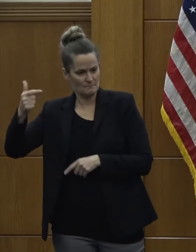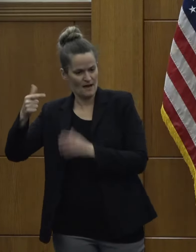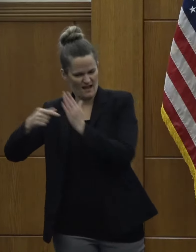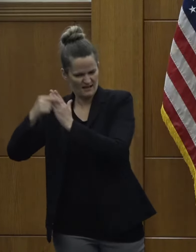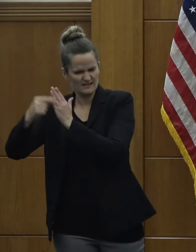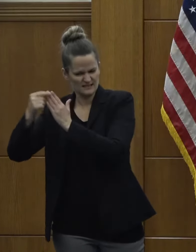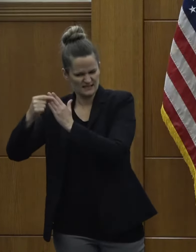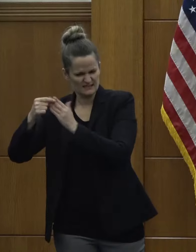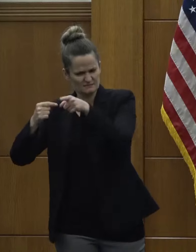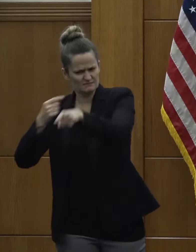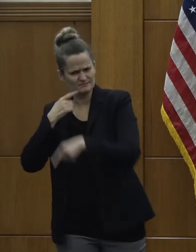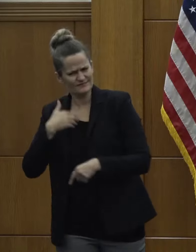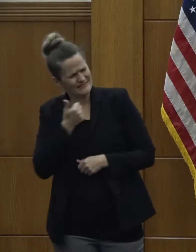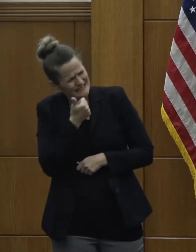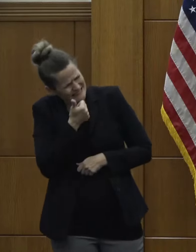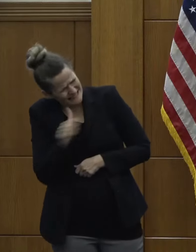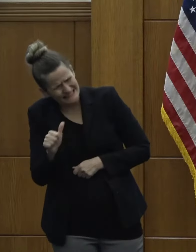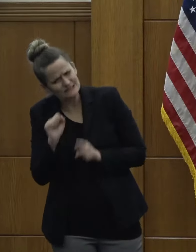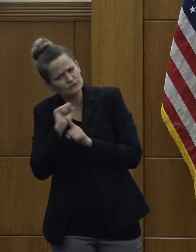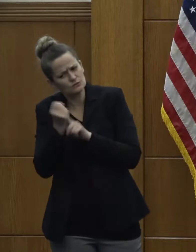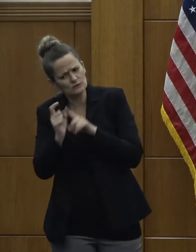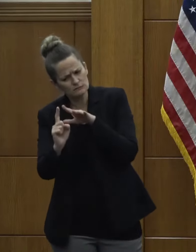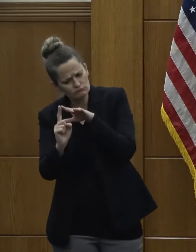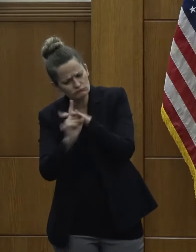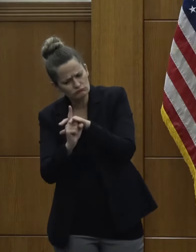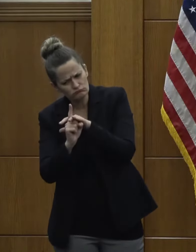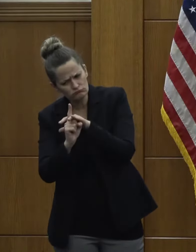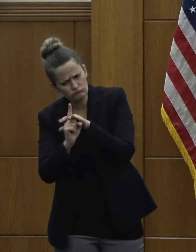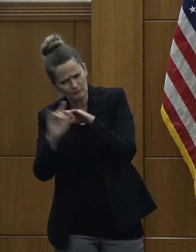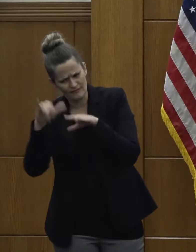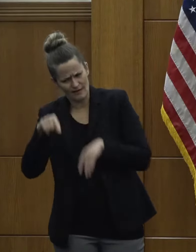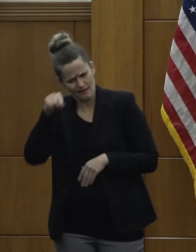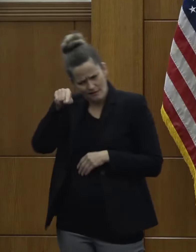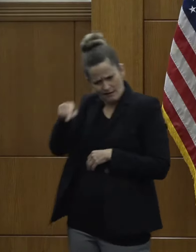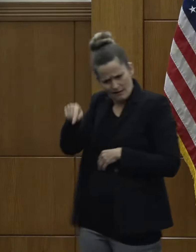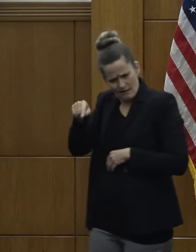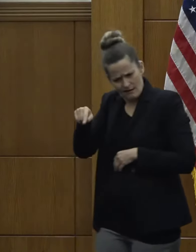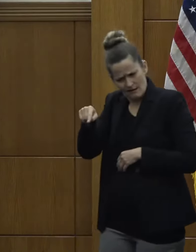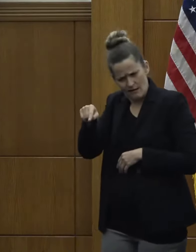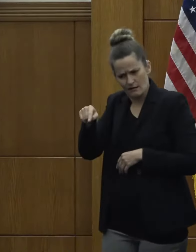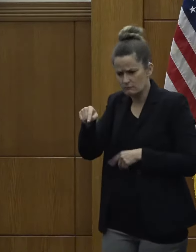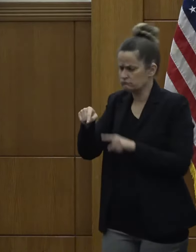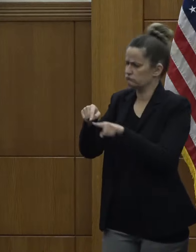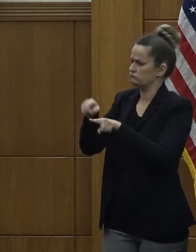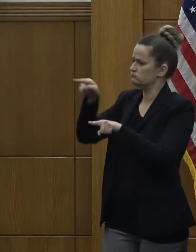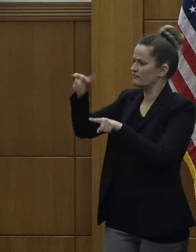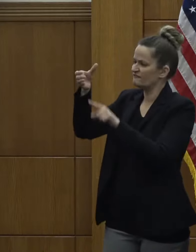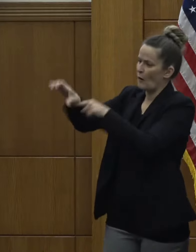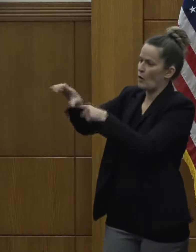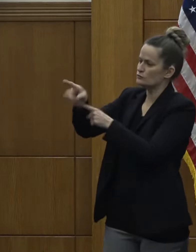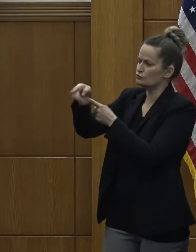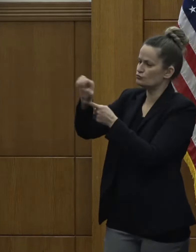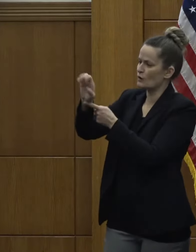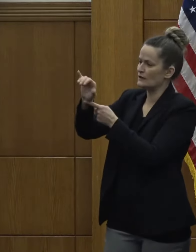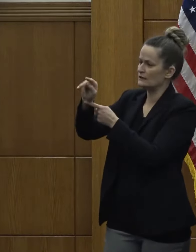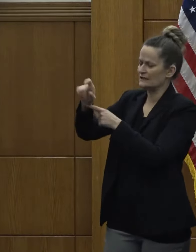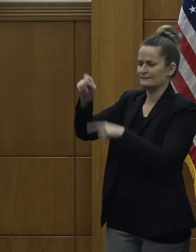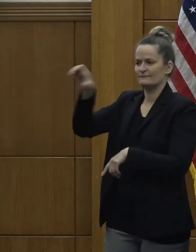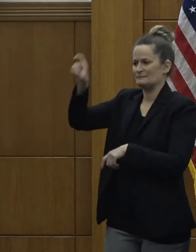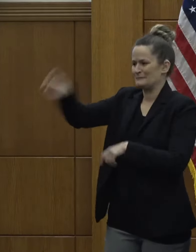involving things having to be shut down, whether it's fire alarms or any other unintended consequences? We have not heard of